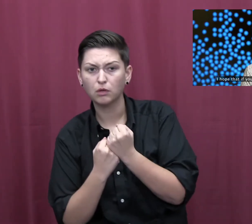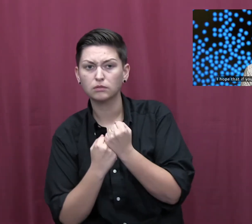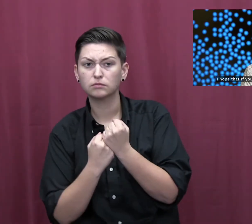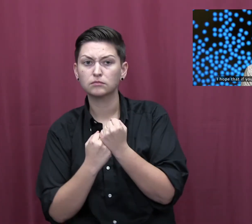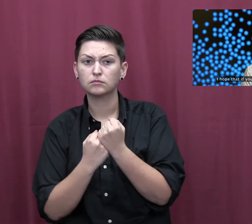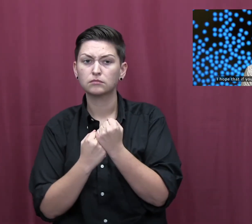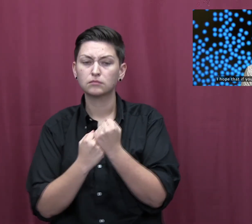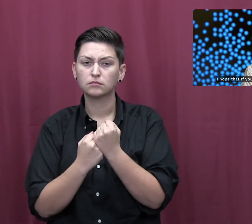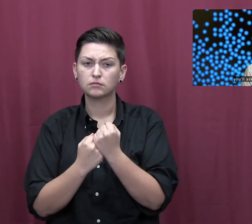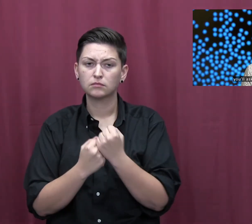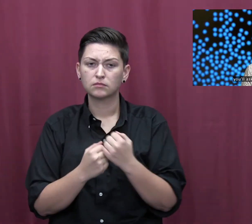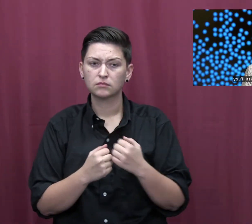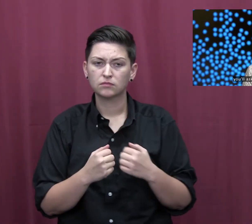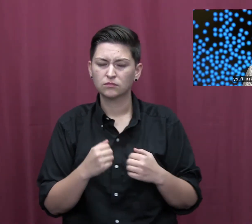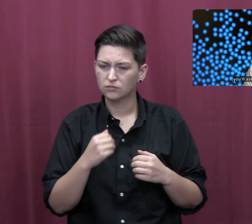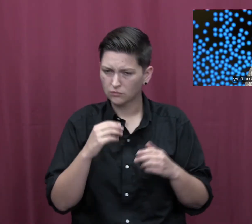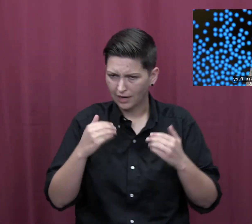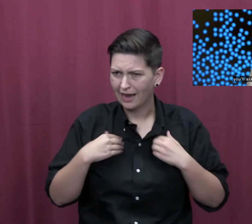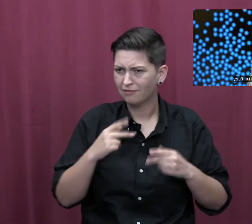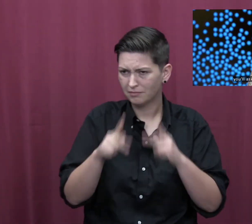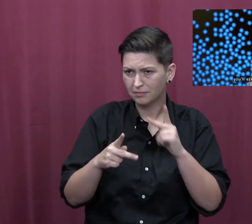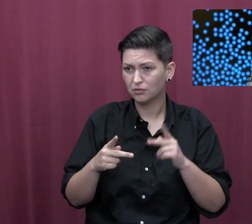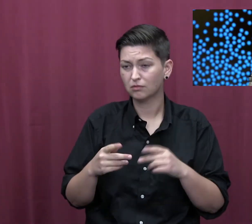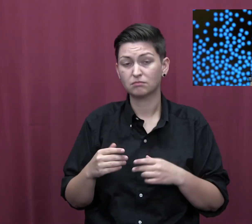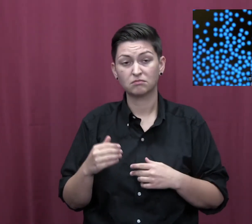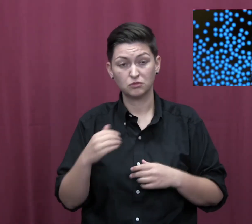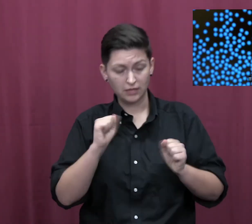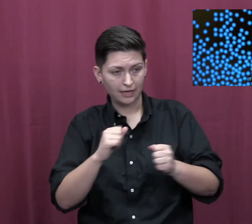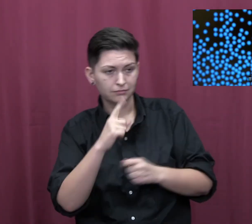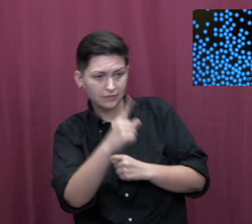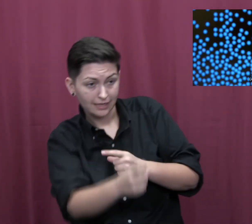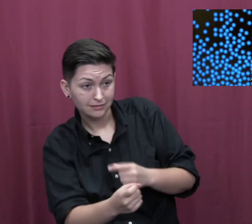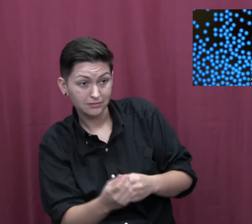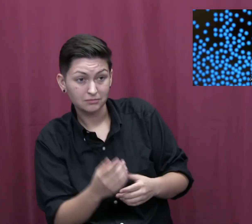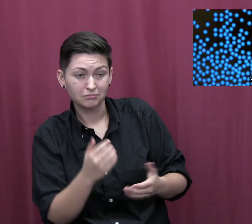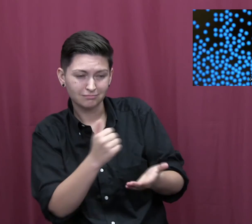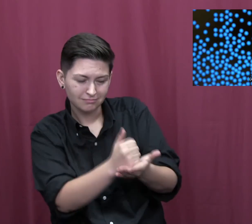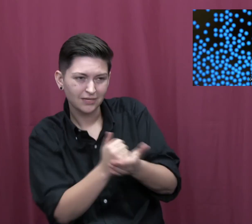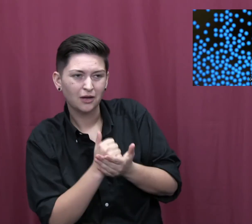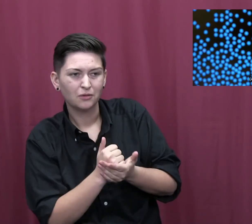hope that if your burden gets too heavy, you'll ask for a hand too. Thank you.